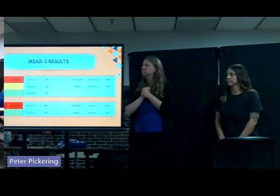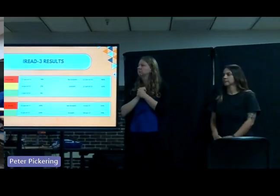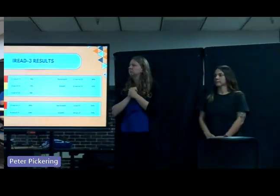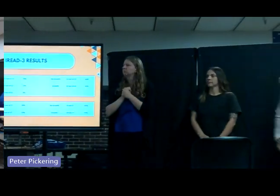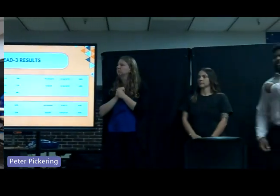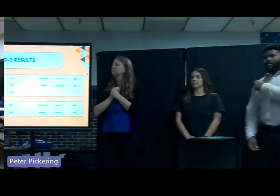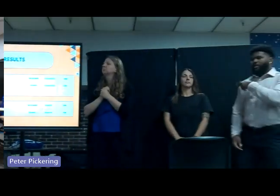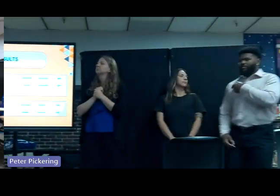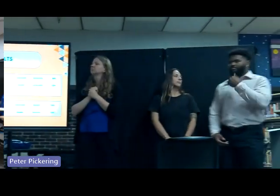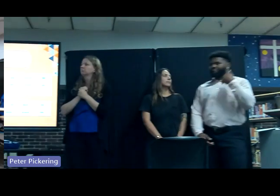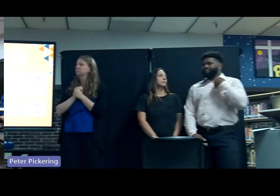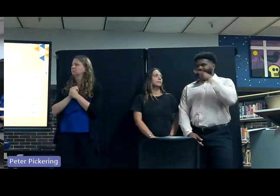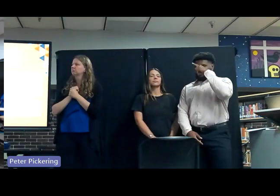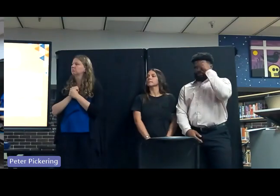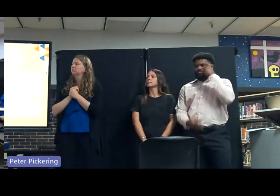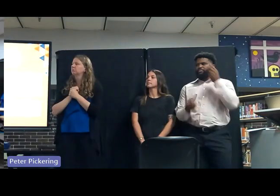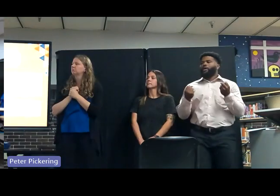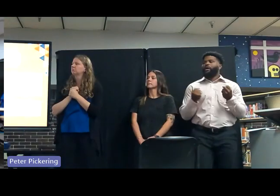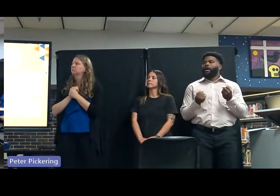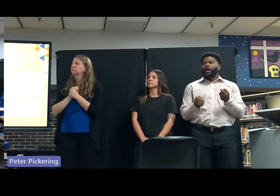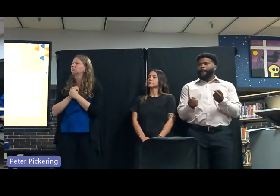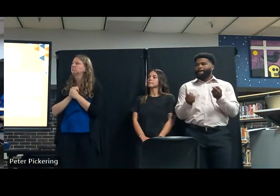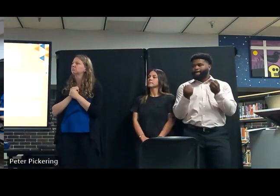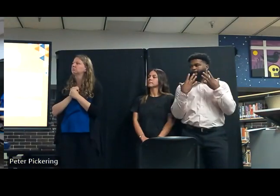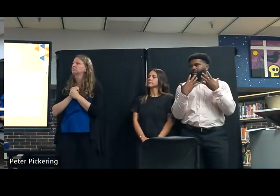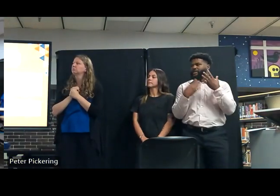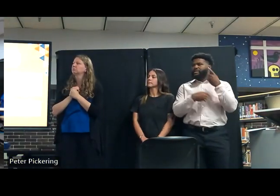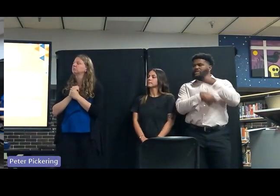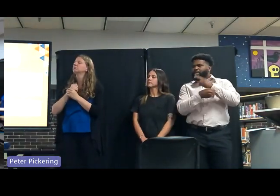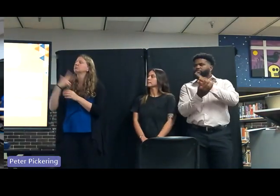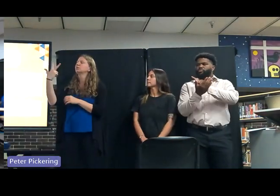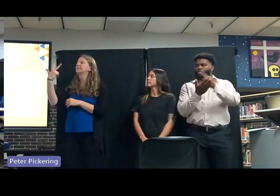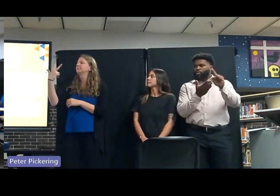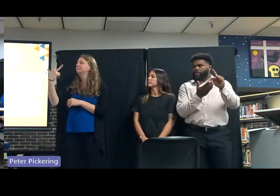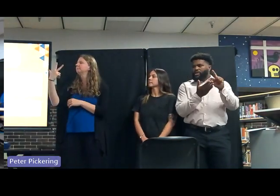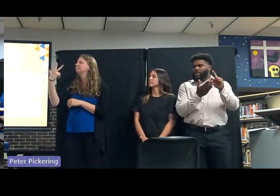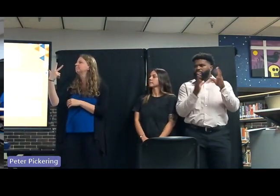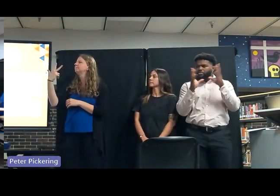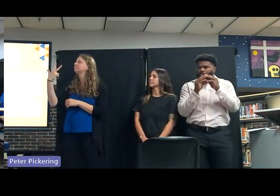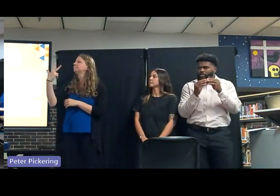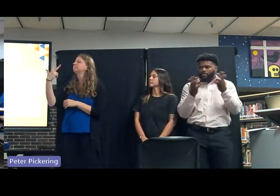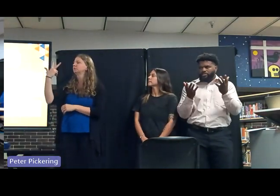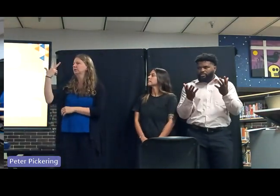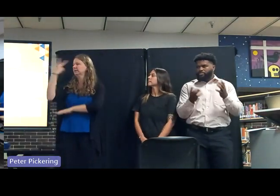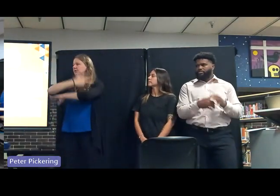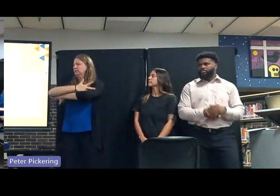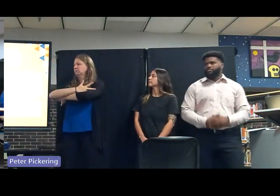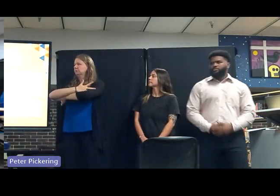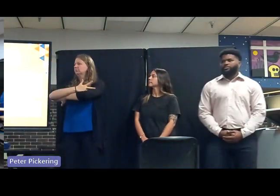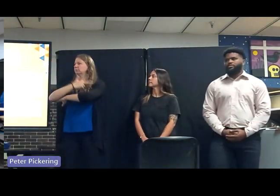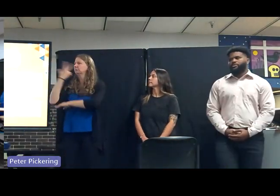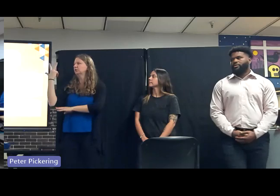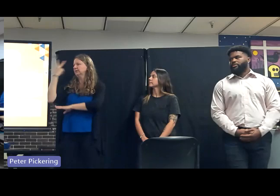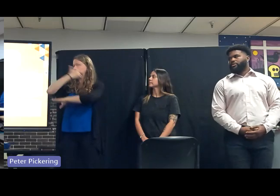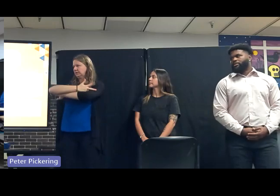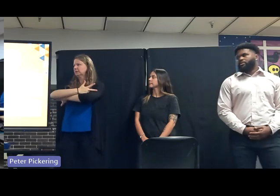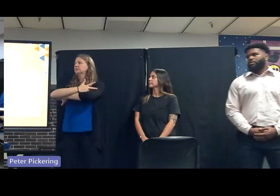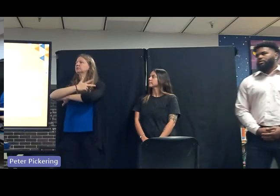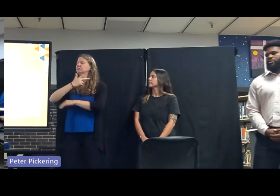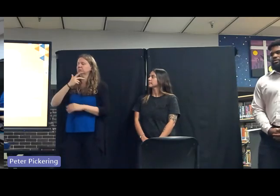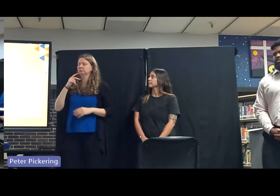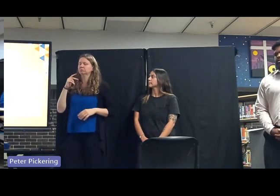This is Anne. Last summer, how many days or weeks total was summer school? It